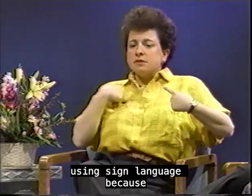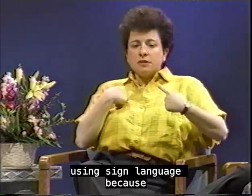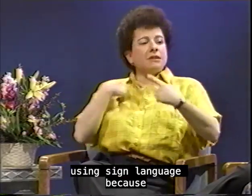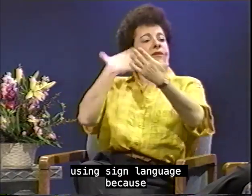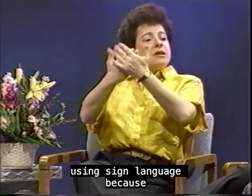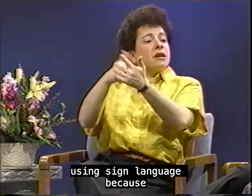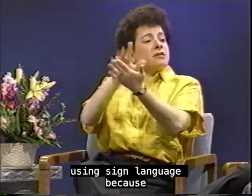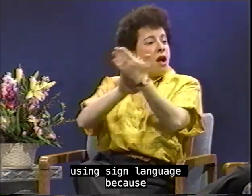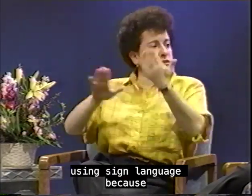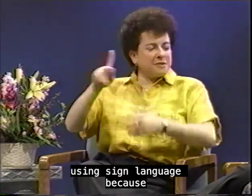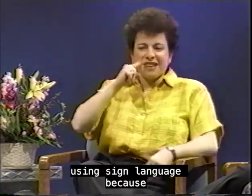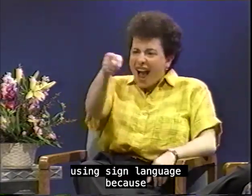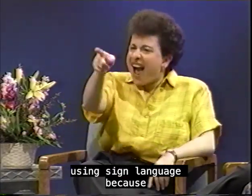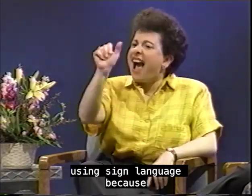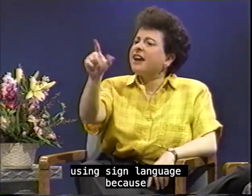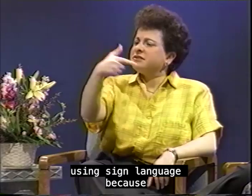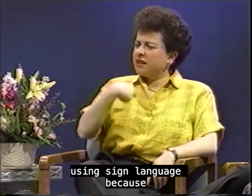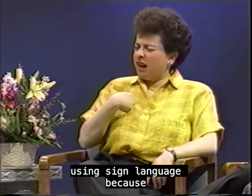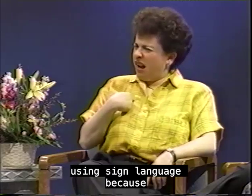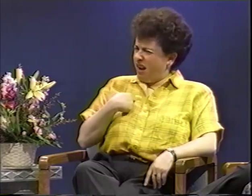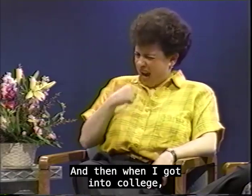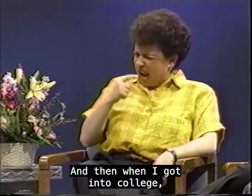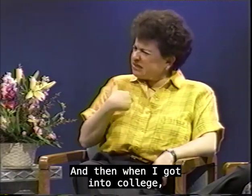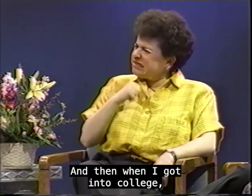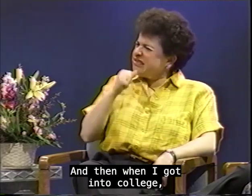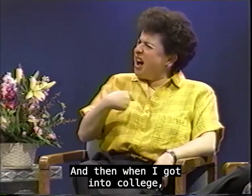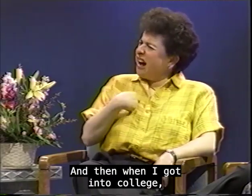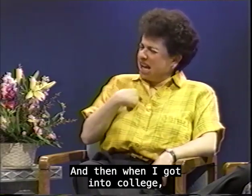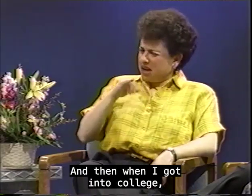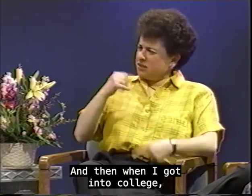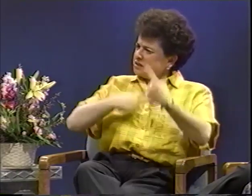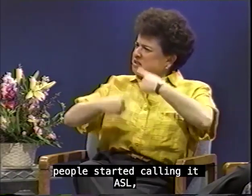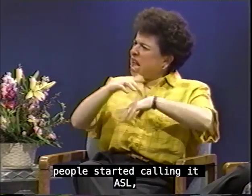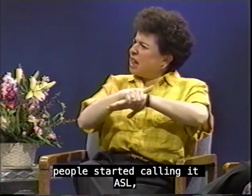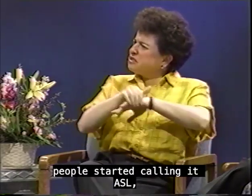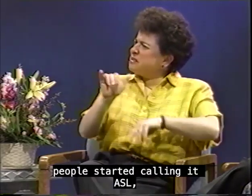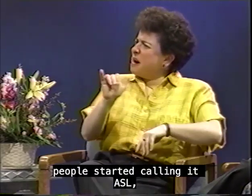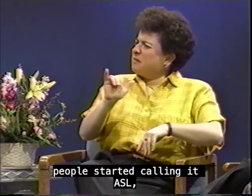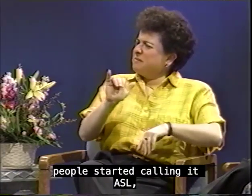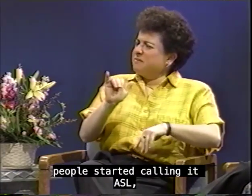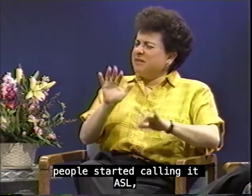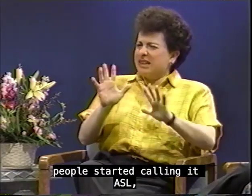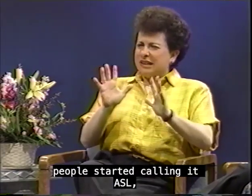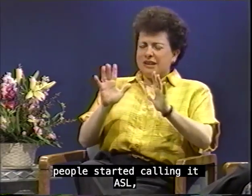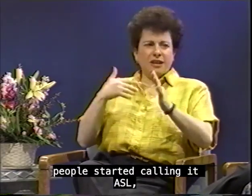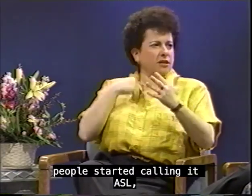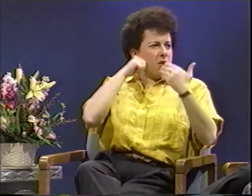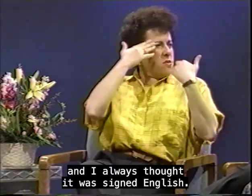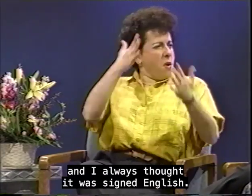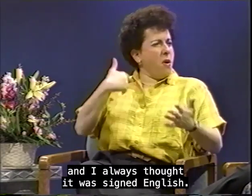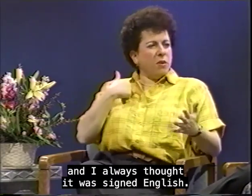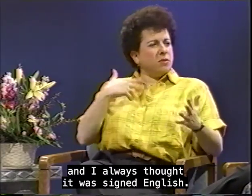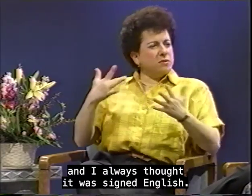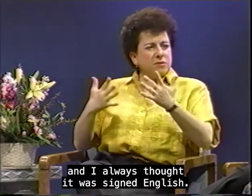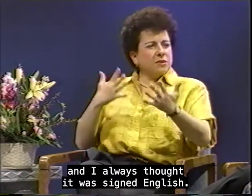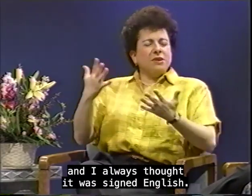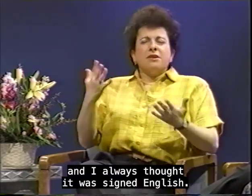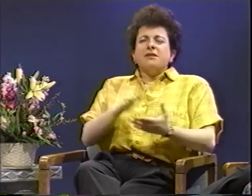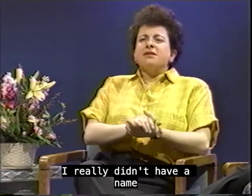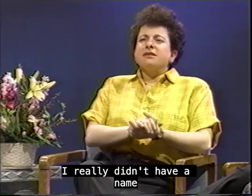are deaf as well. And then when I got into college, people started calling it ASL, and I always thought it was signed English. It really didn't